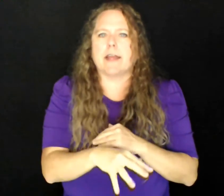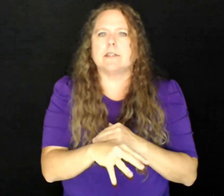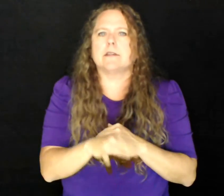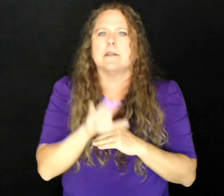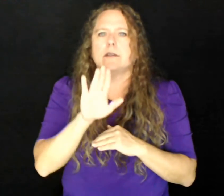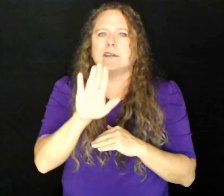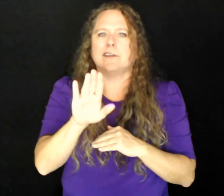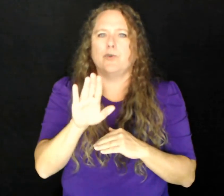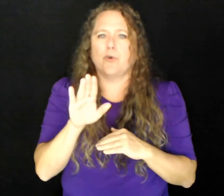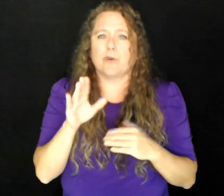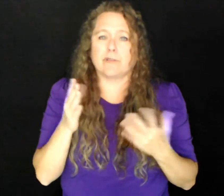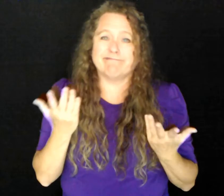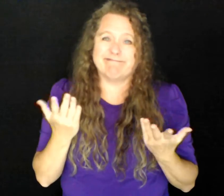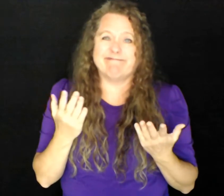affect your